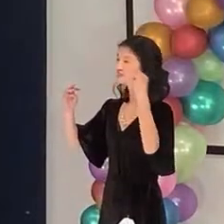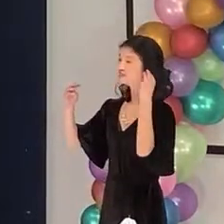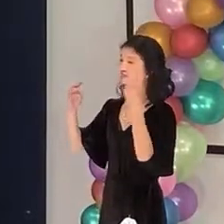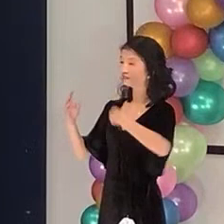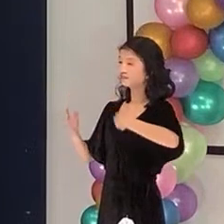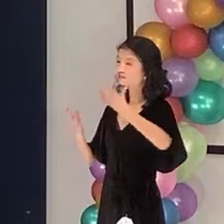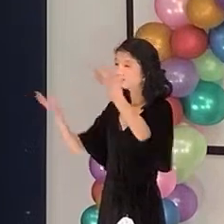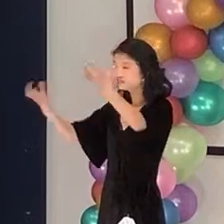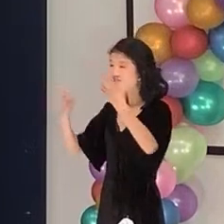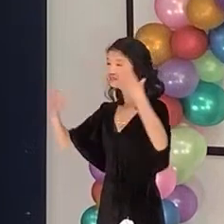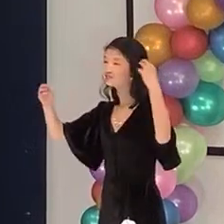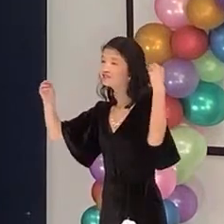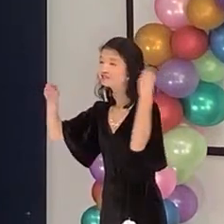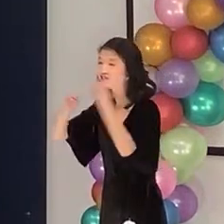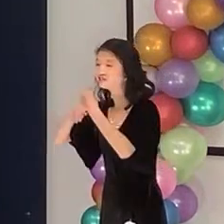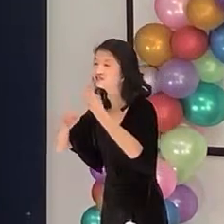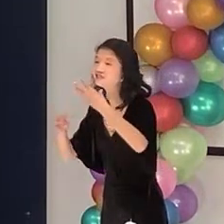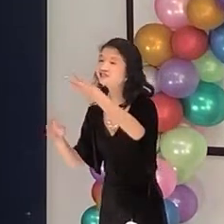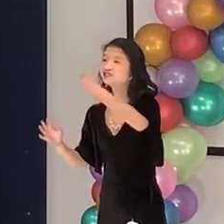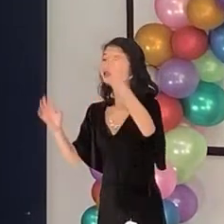like to accomplish?